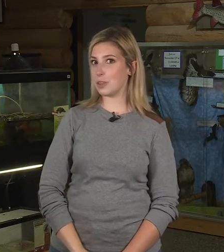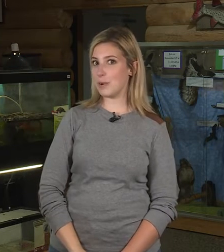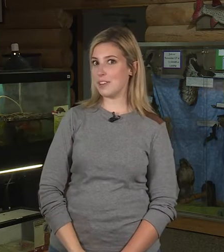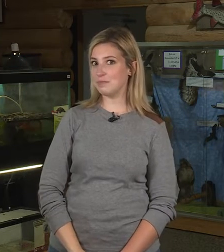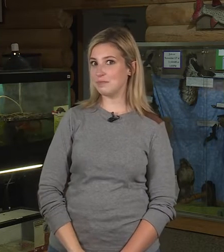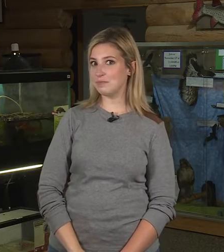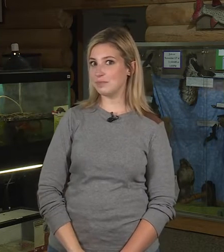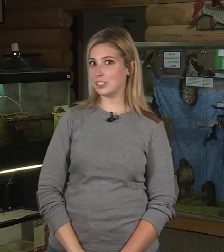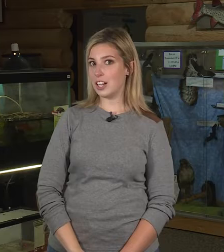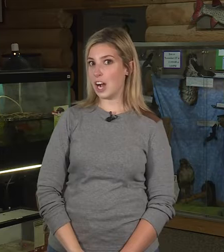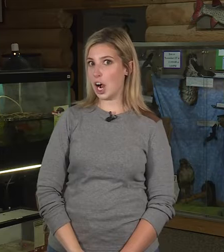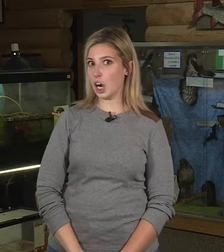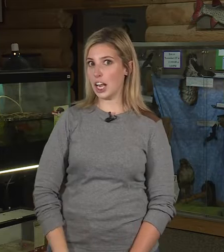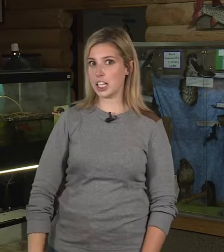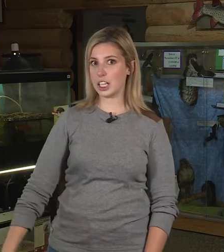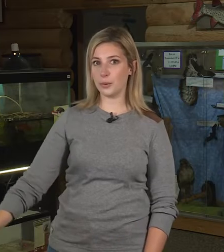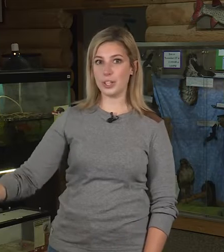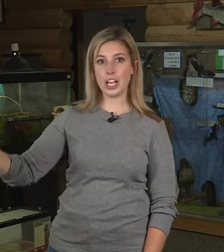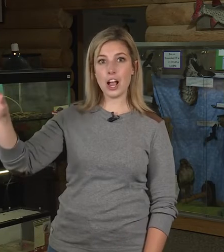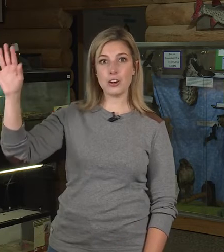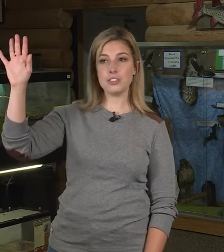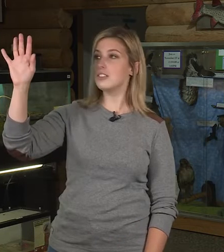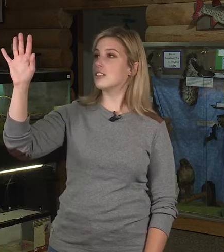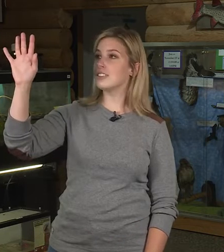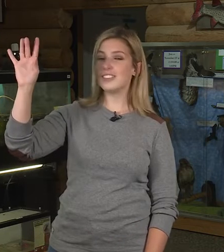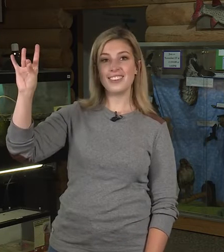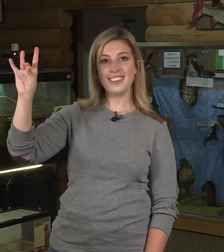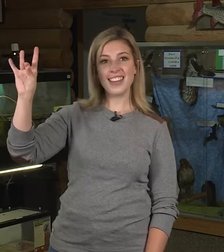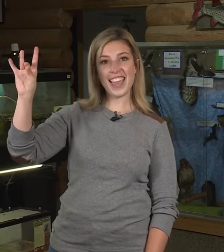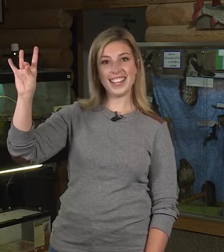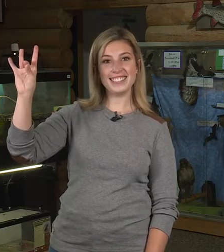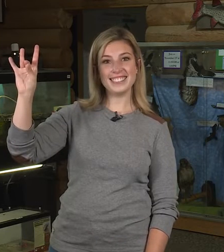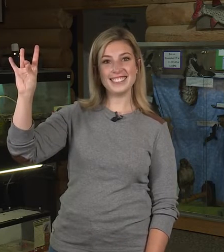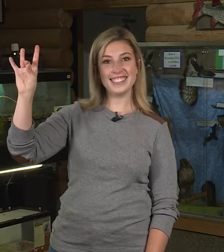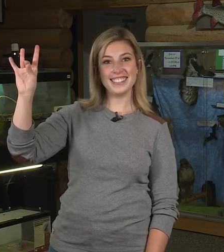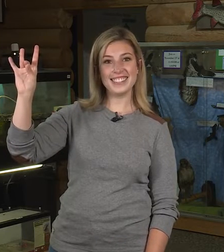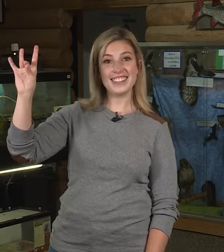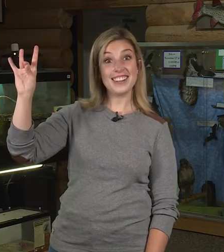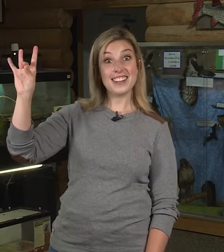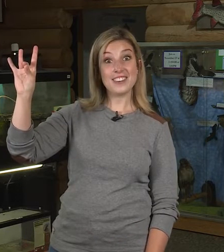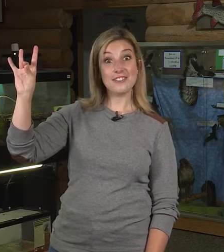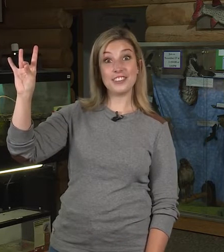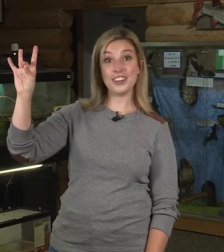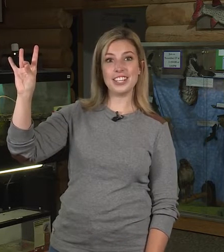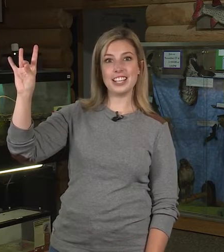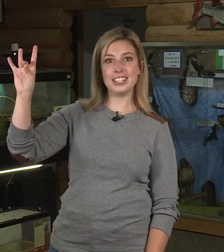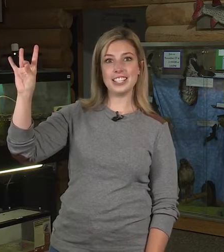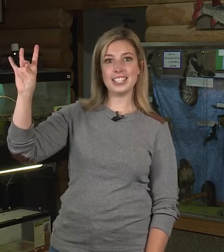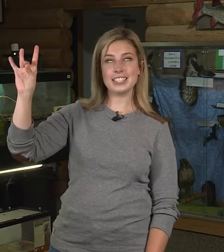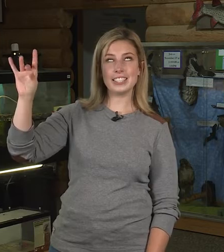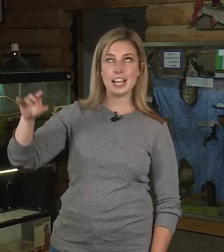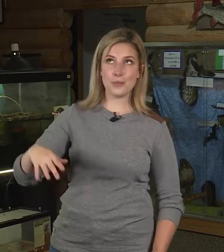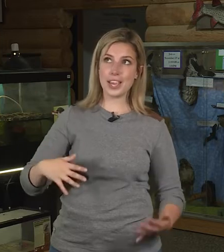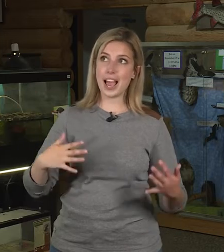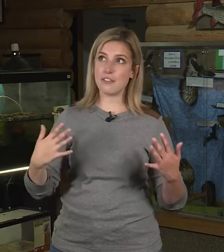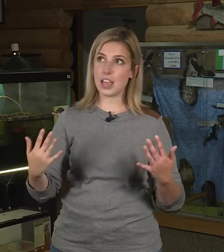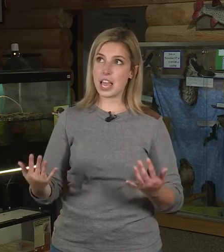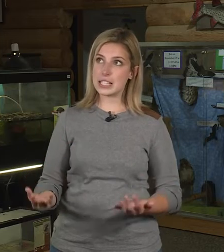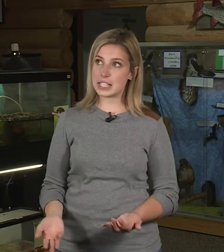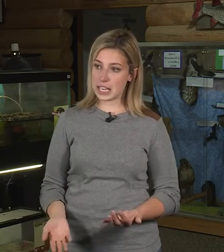me? All right, here we go. 8. Very good. Now we have